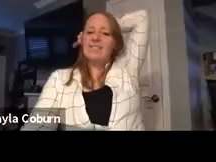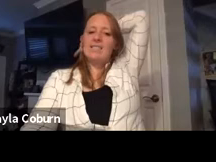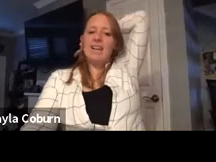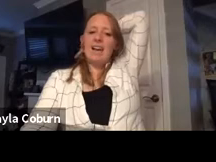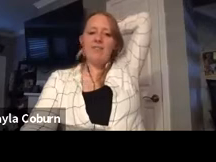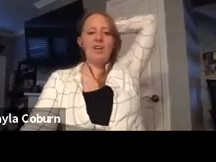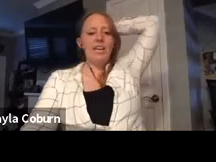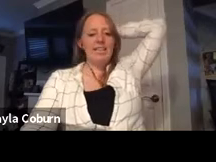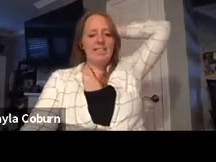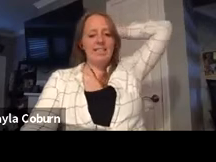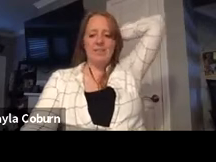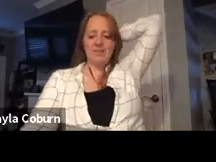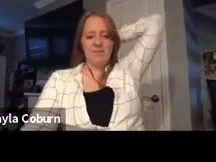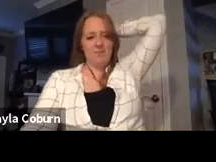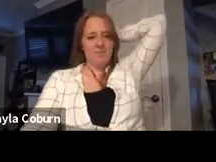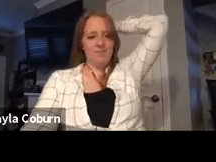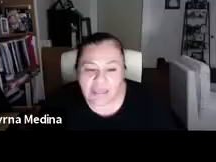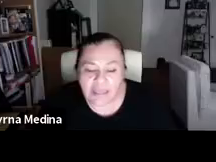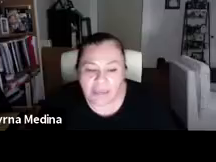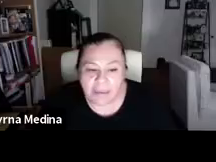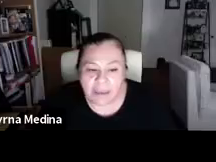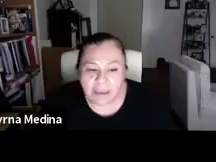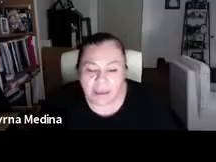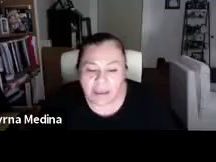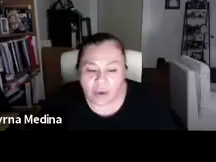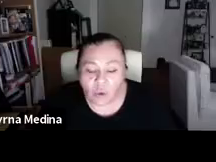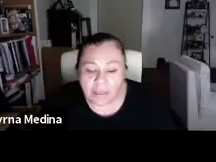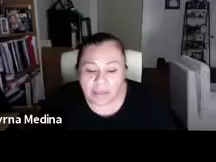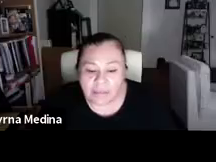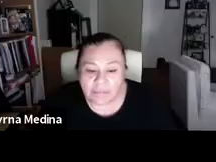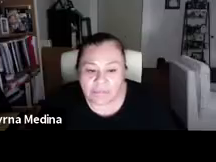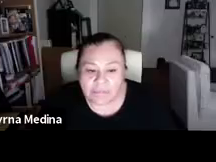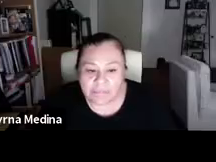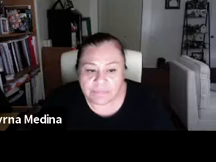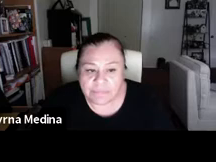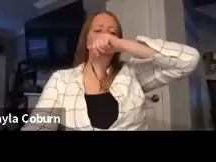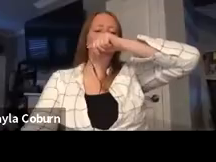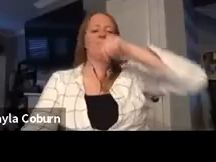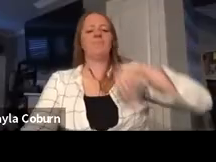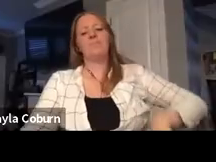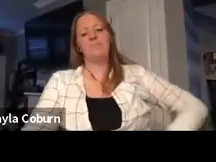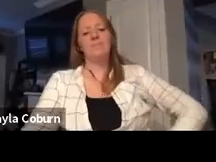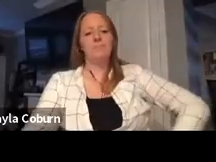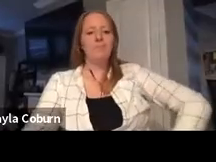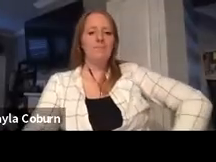This is the sign for eat. Esta es la seña para comer.